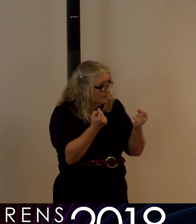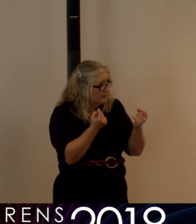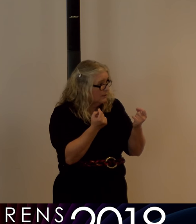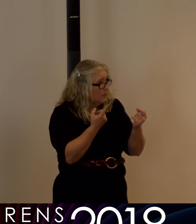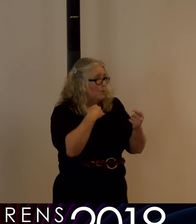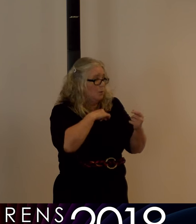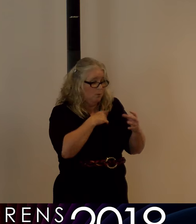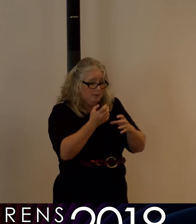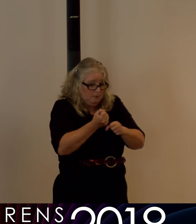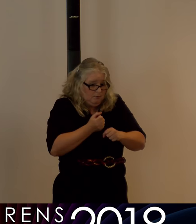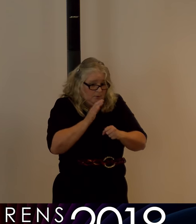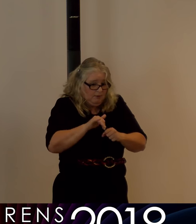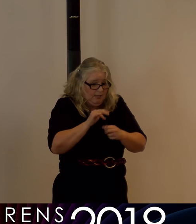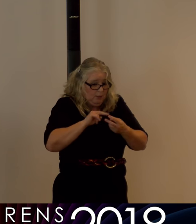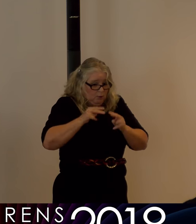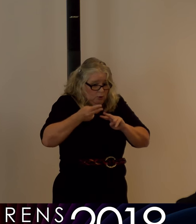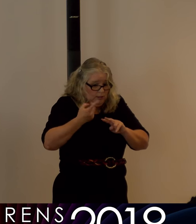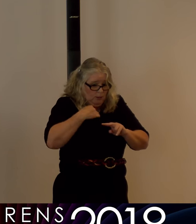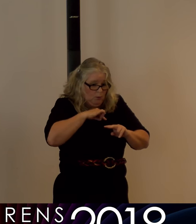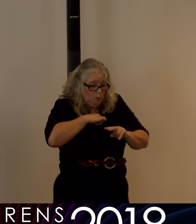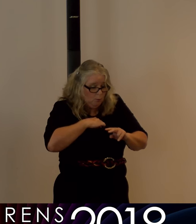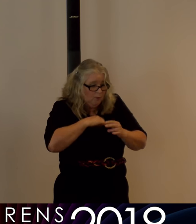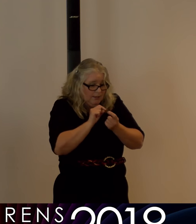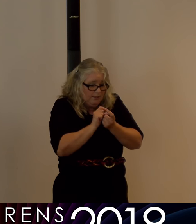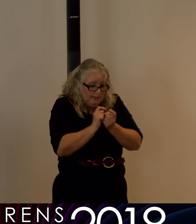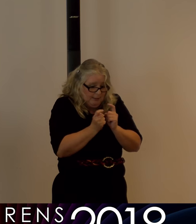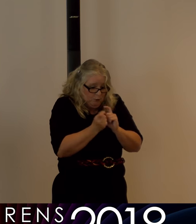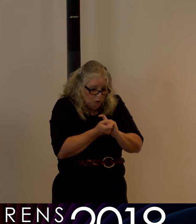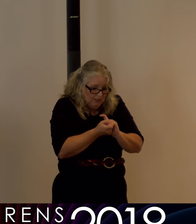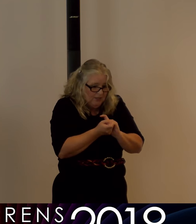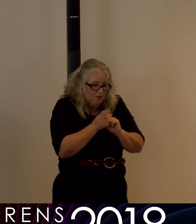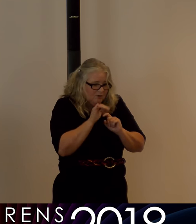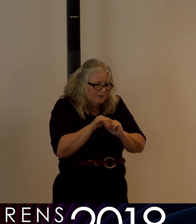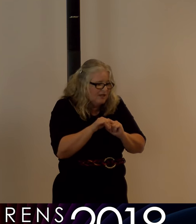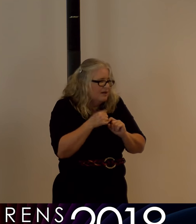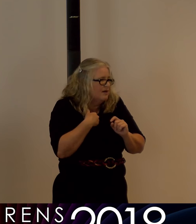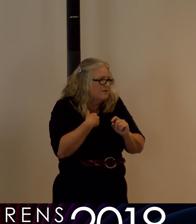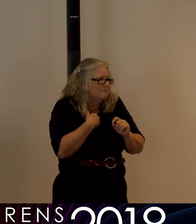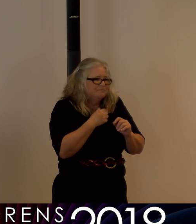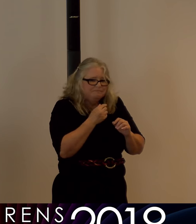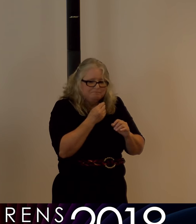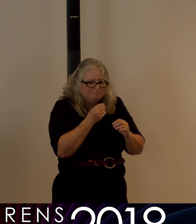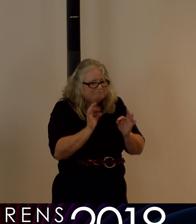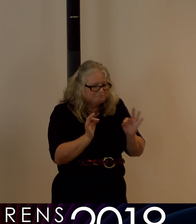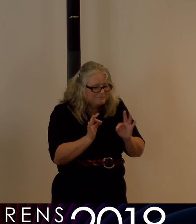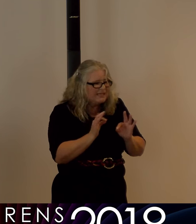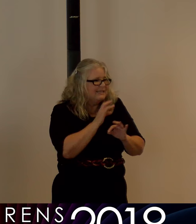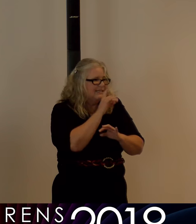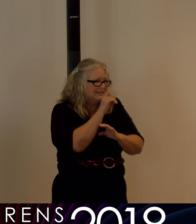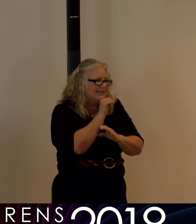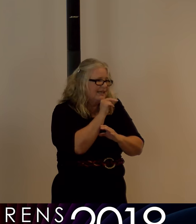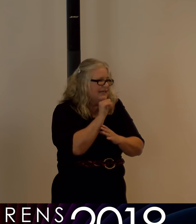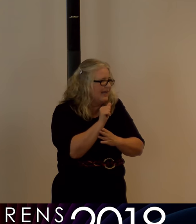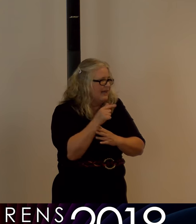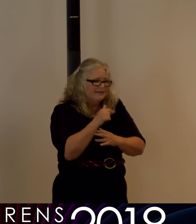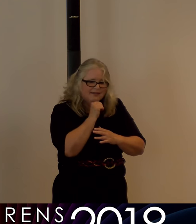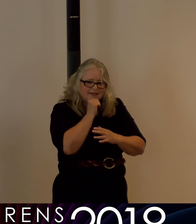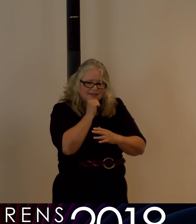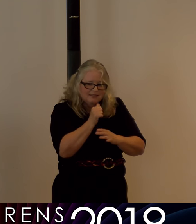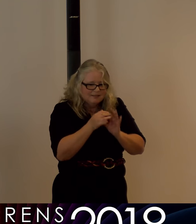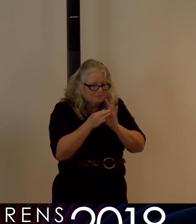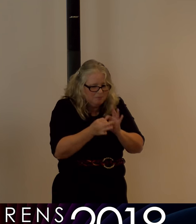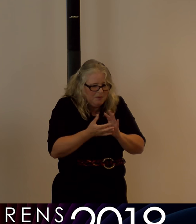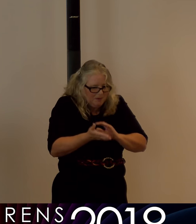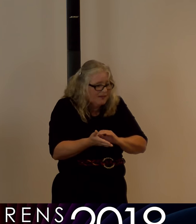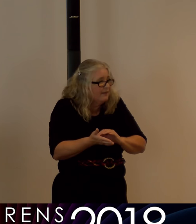that gene and we genetically engineered some junk DNA, pieces that didn't belong there, upstream of the area that